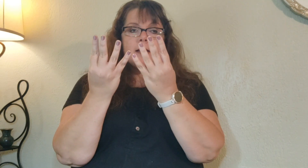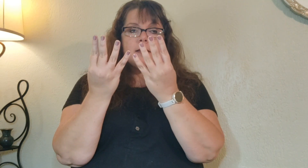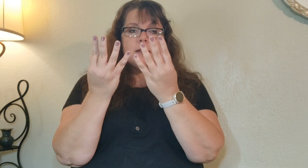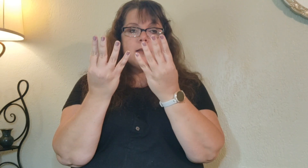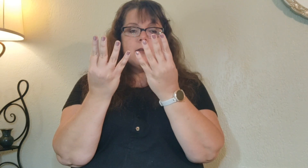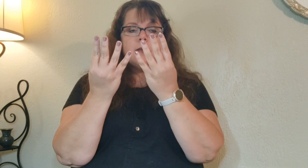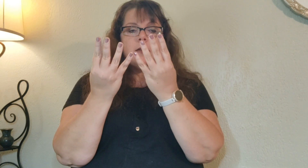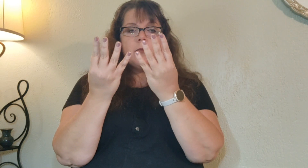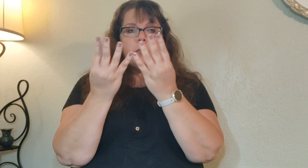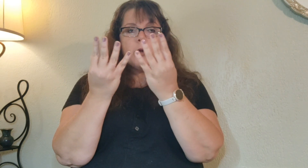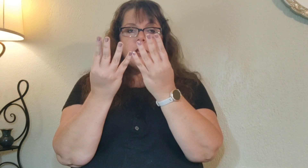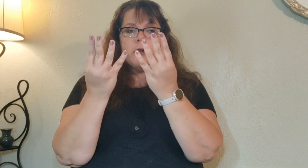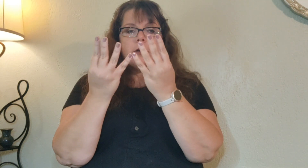and bring your